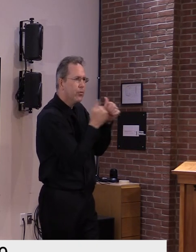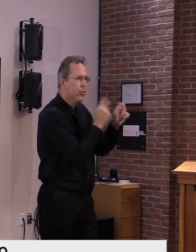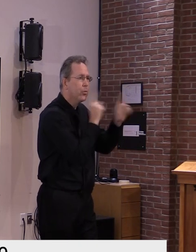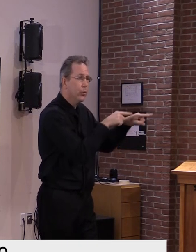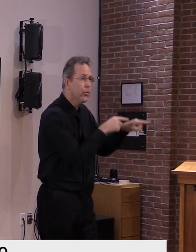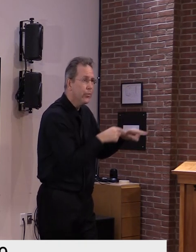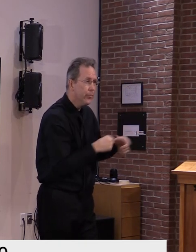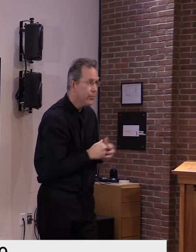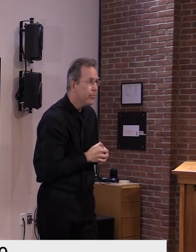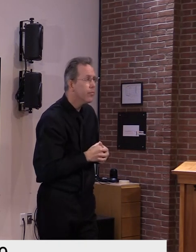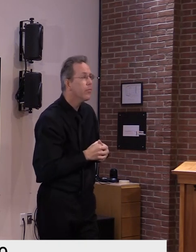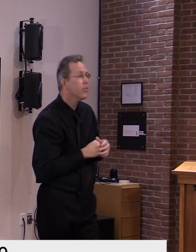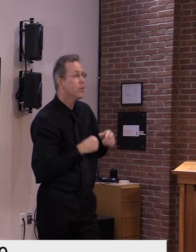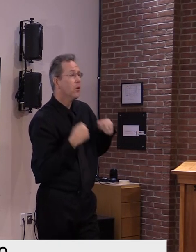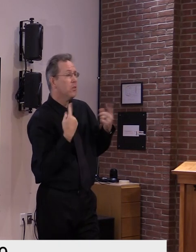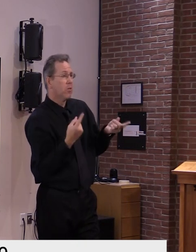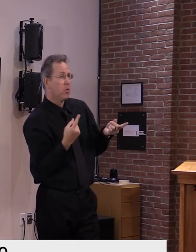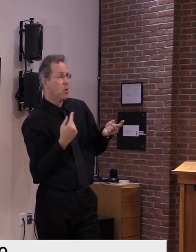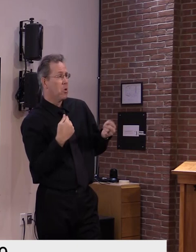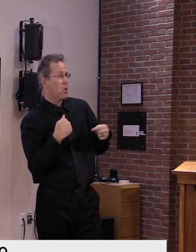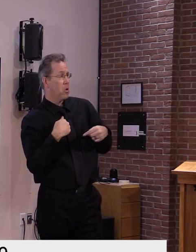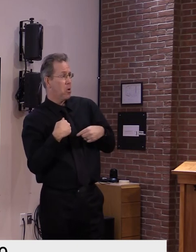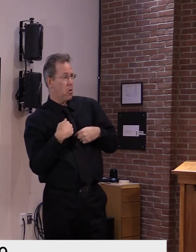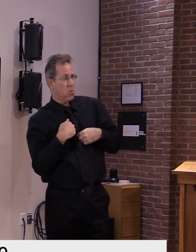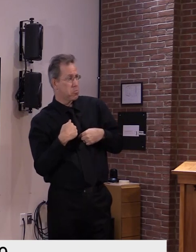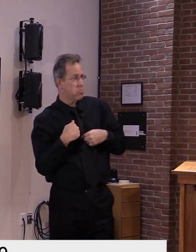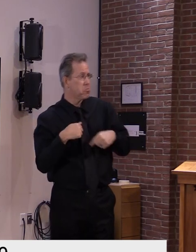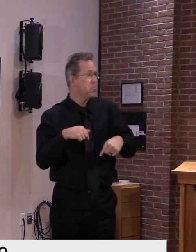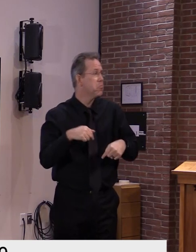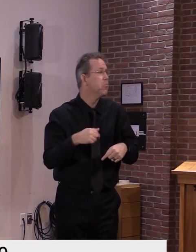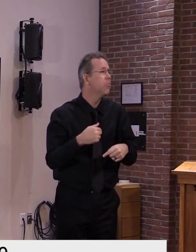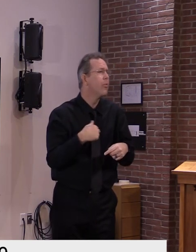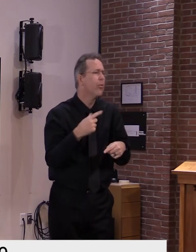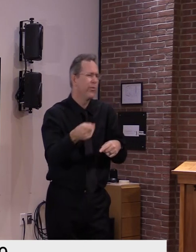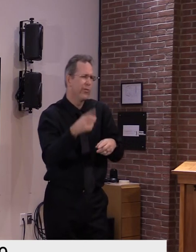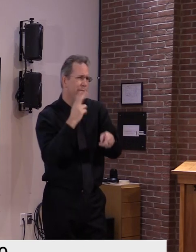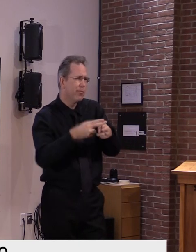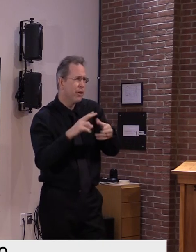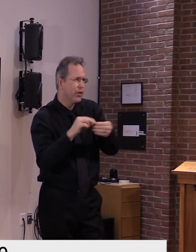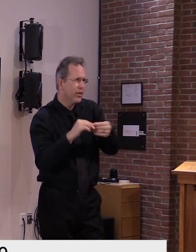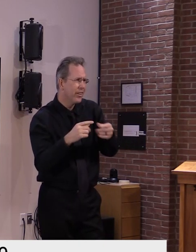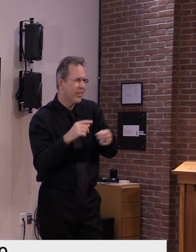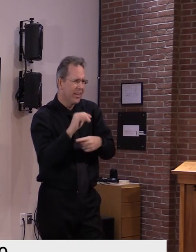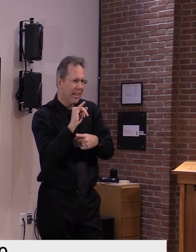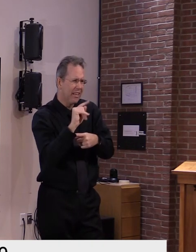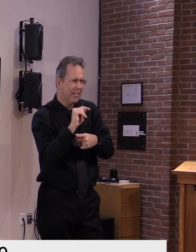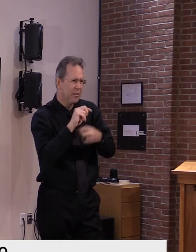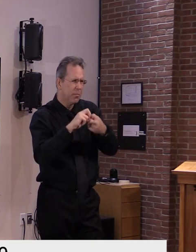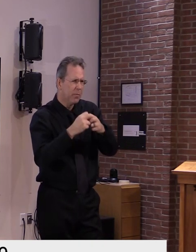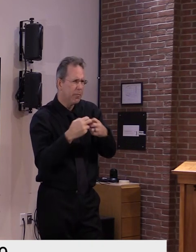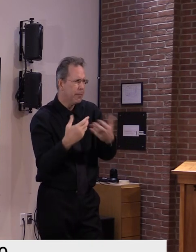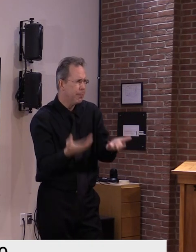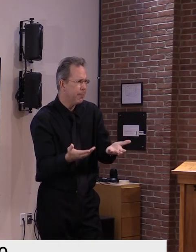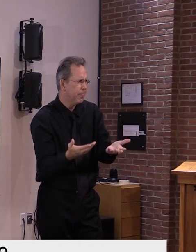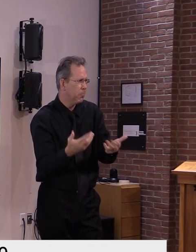way in terms of our IT gateways, I guess we'll call